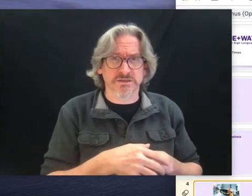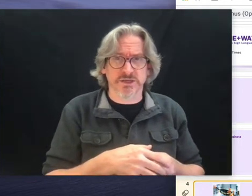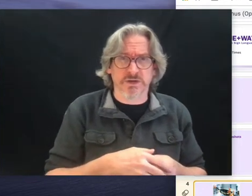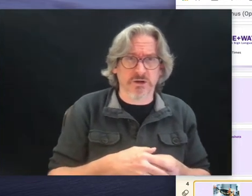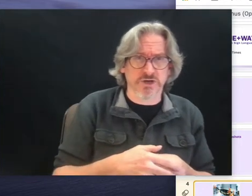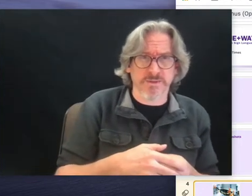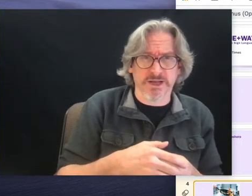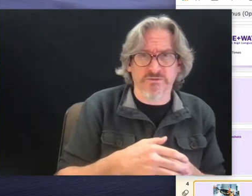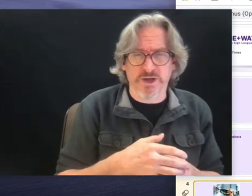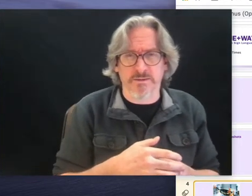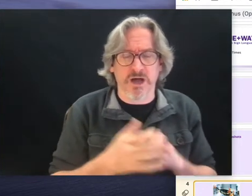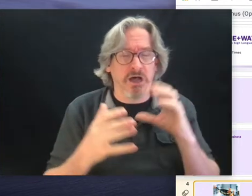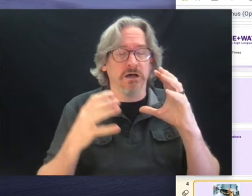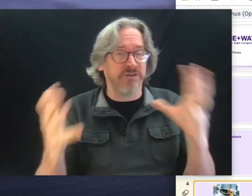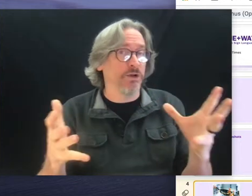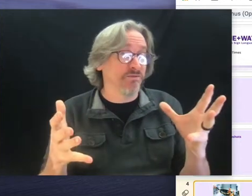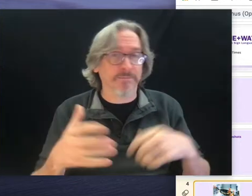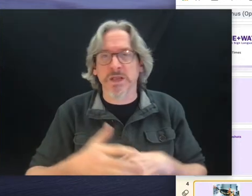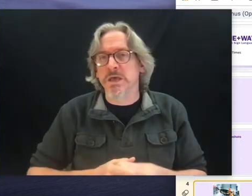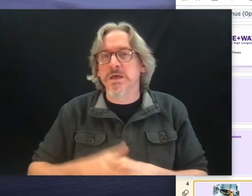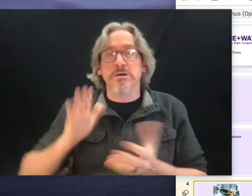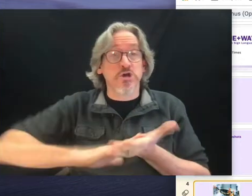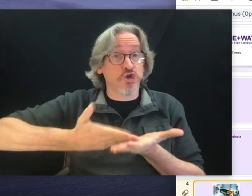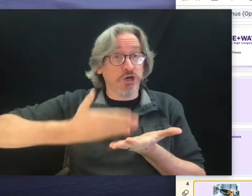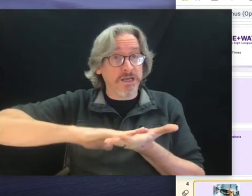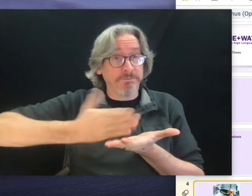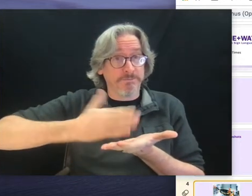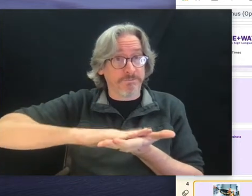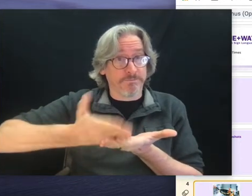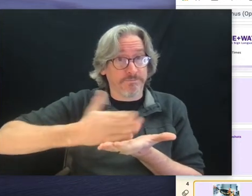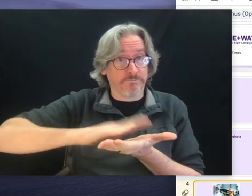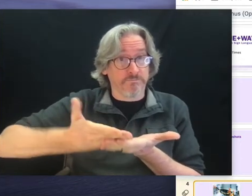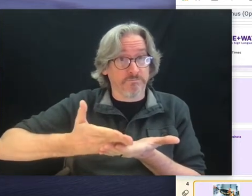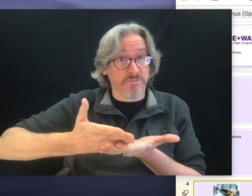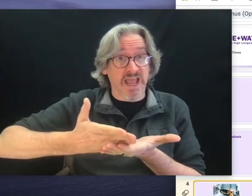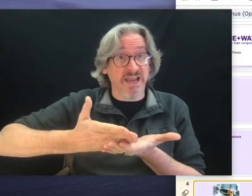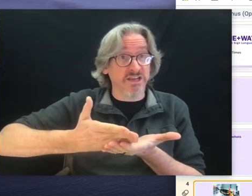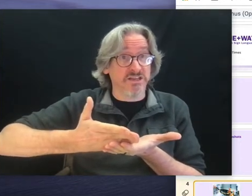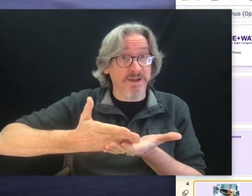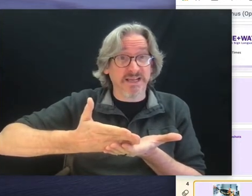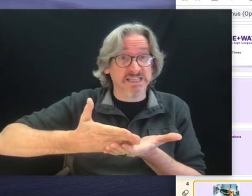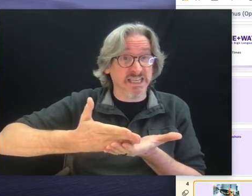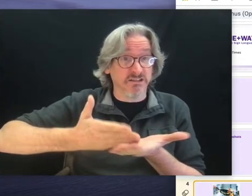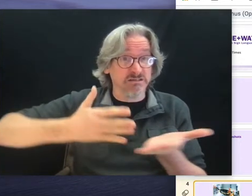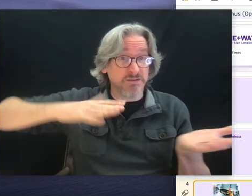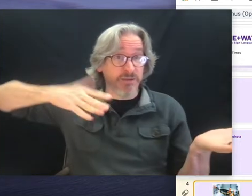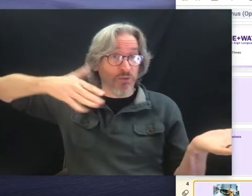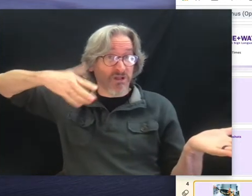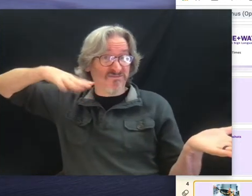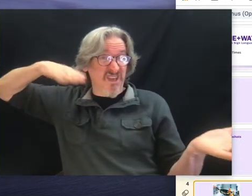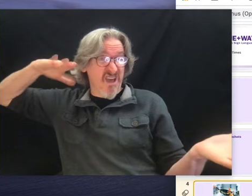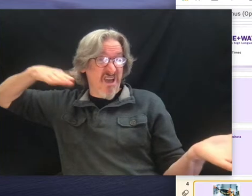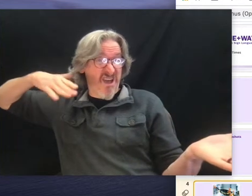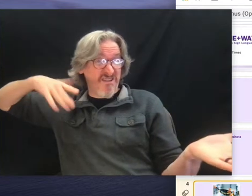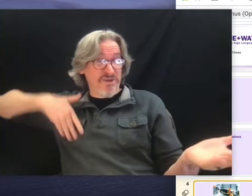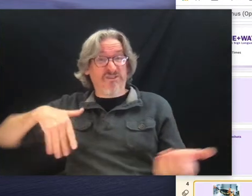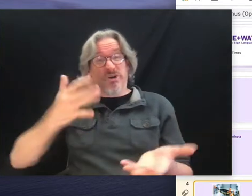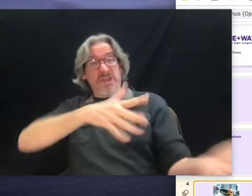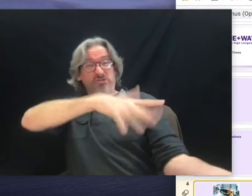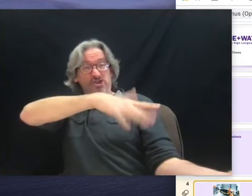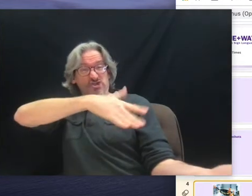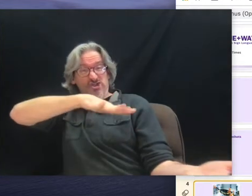posted. So I'll try to make a vocab video of that. Cooking. And depending on the skill, some people will